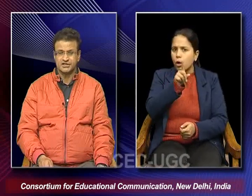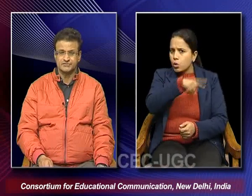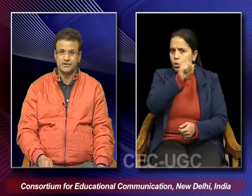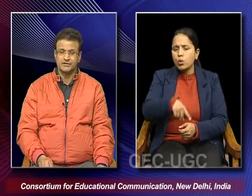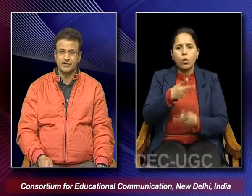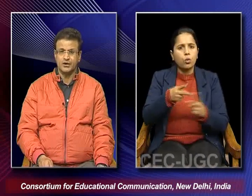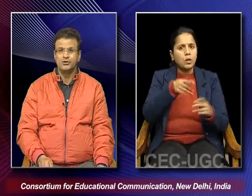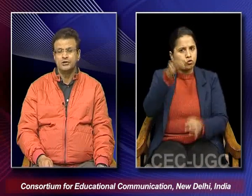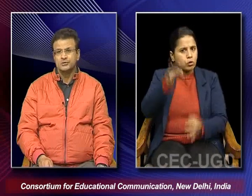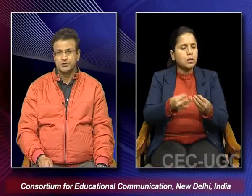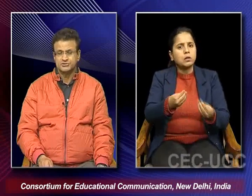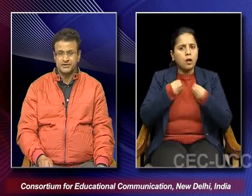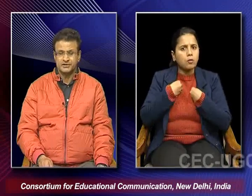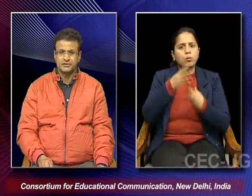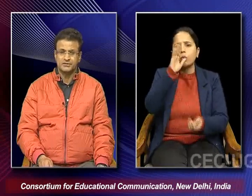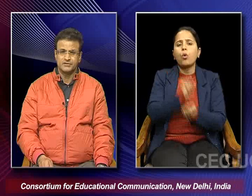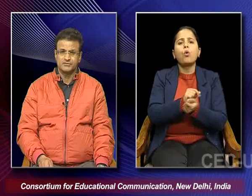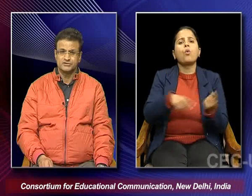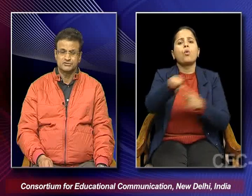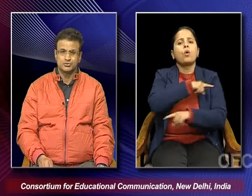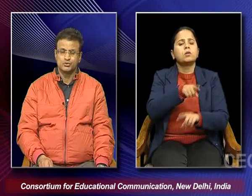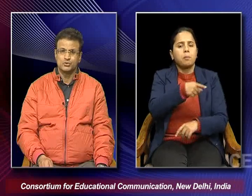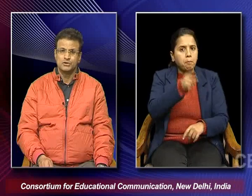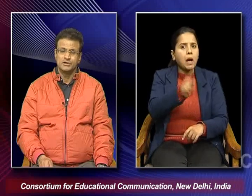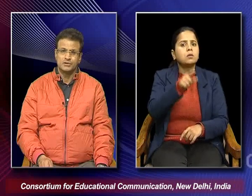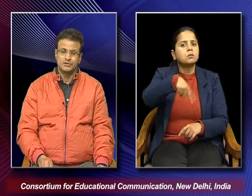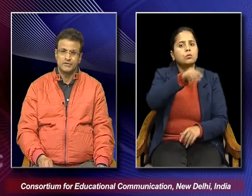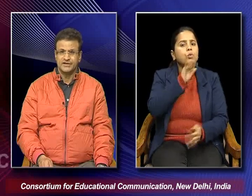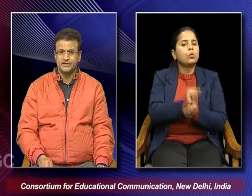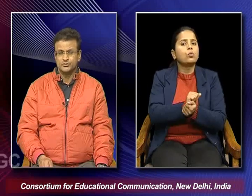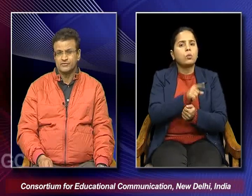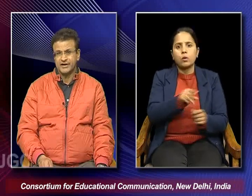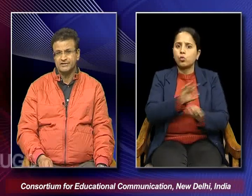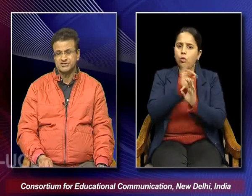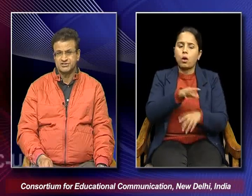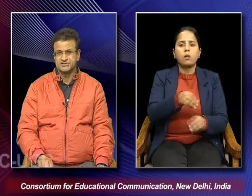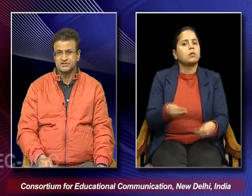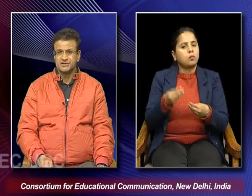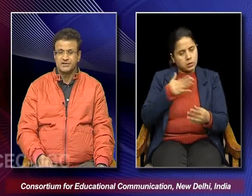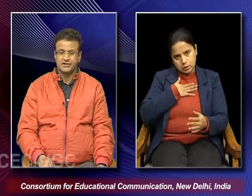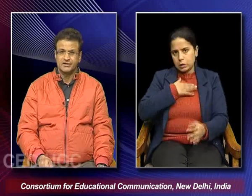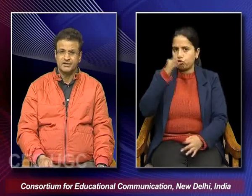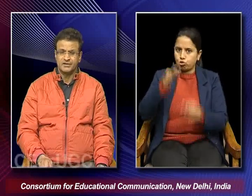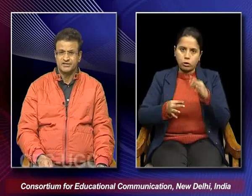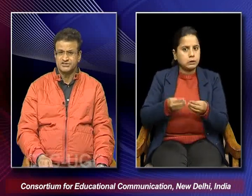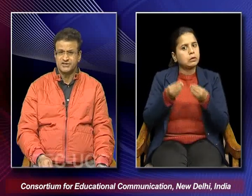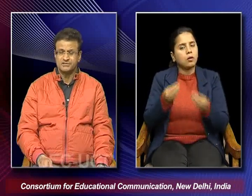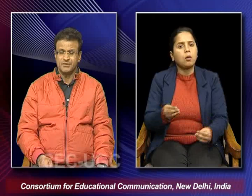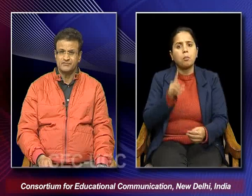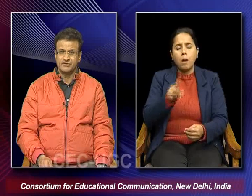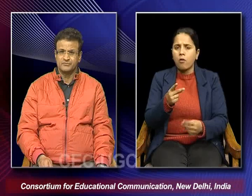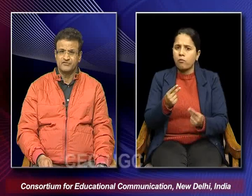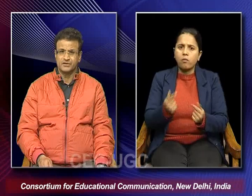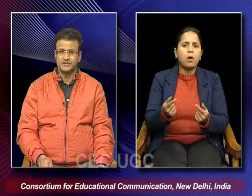justice as well, that how policemen, they were the ones who were ready to provide justice in an instant